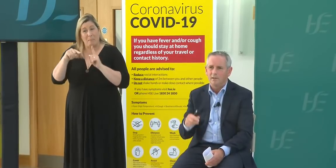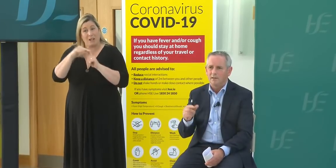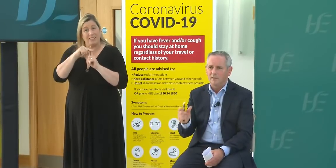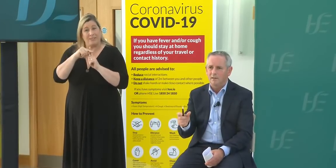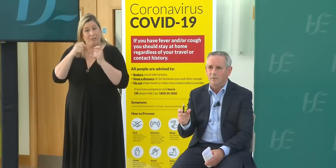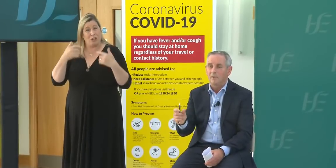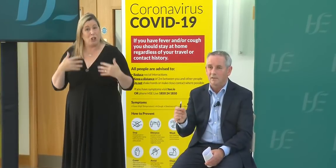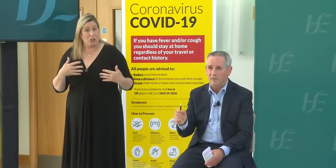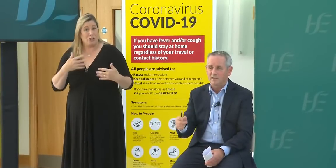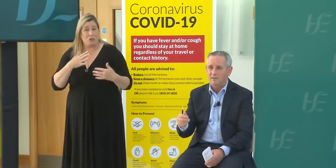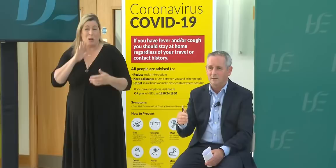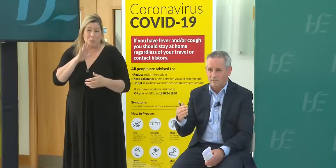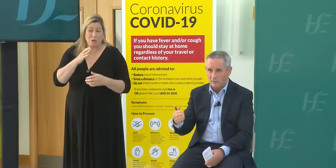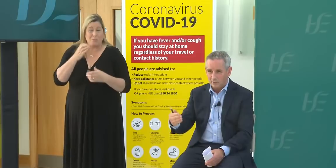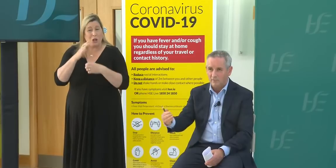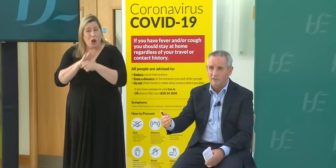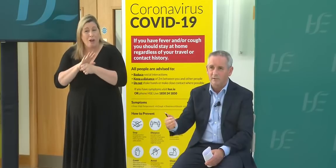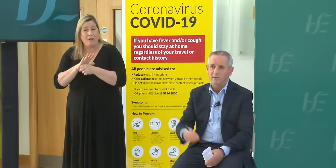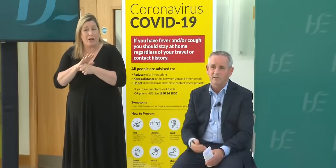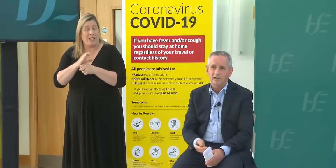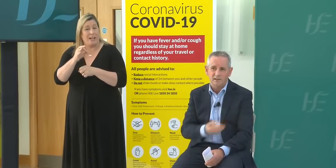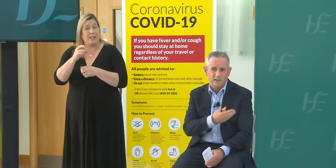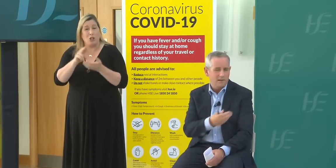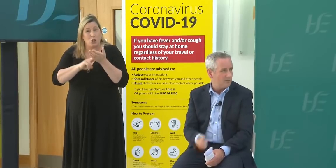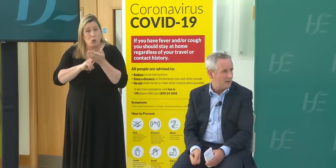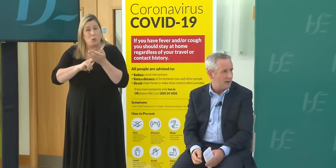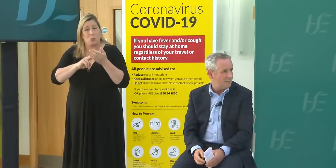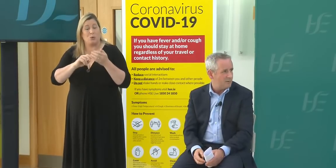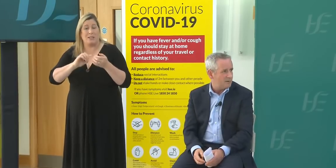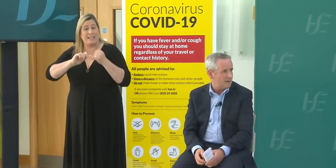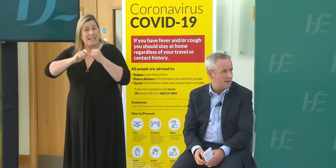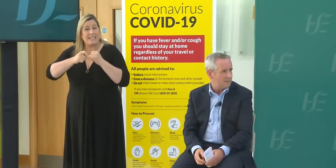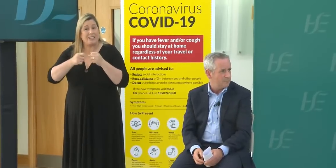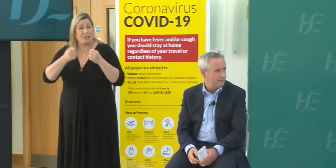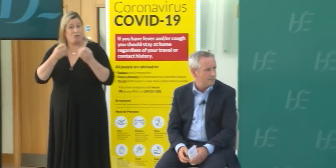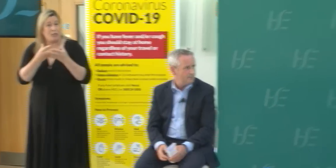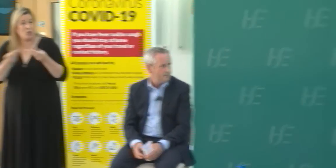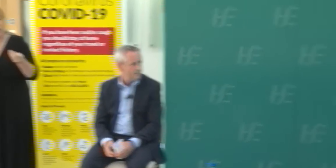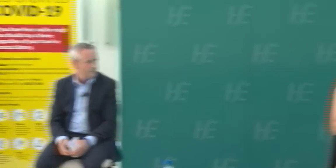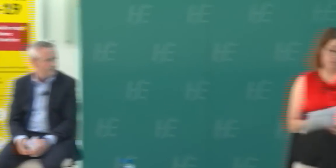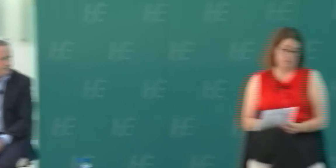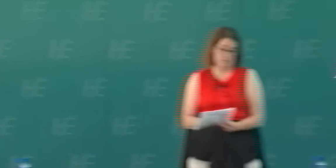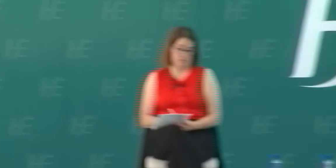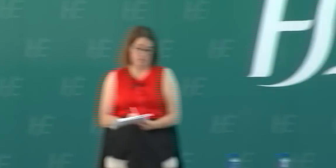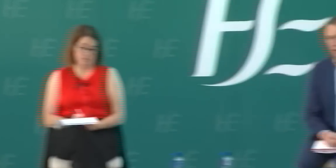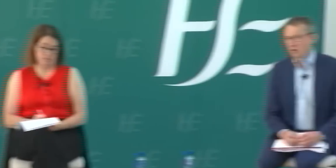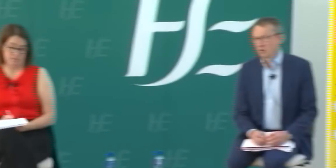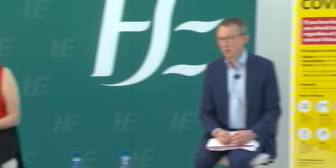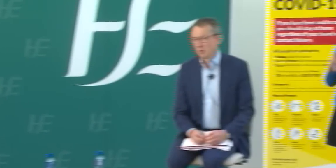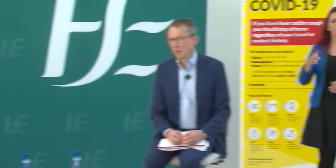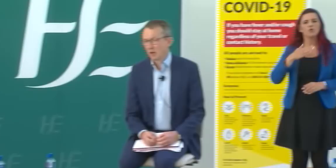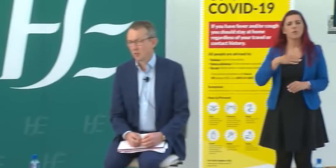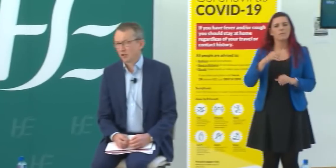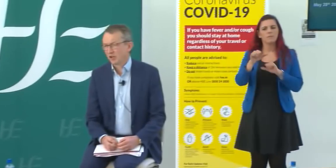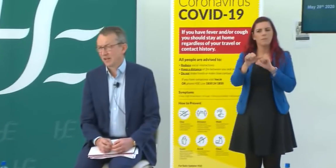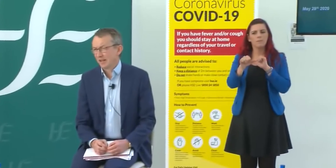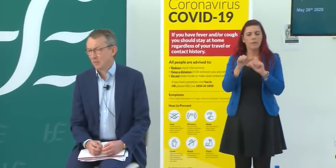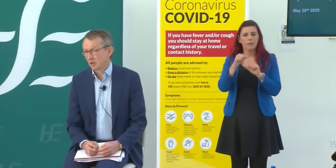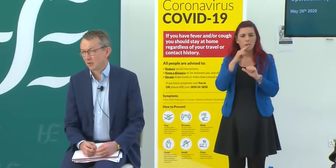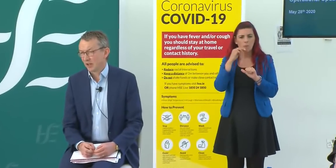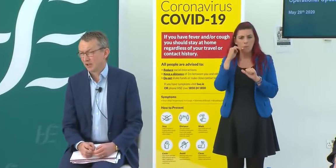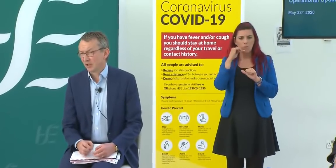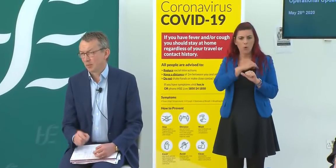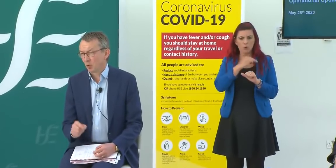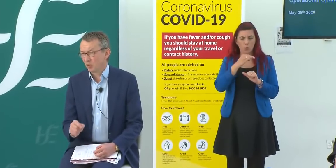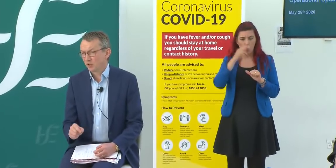where we get the best use of resources in testing. But Colin, do you want to just take Yes, just to address briefly, it's important that we appreciate the